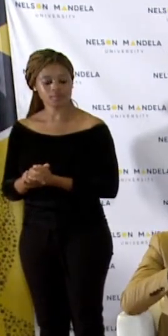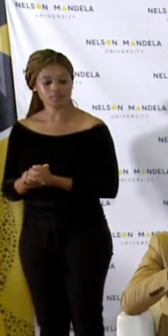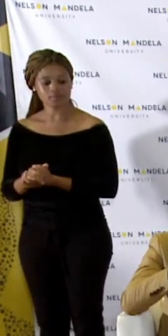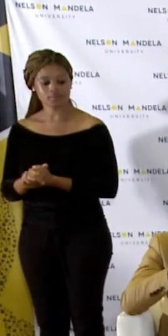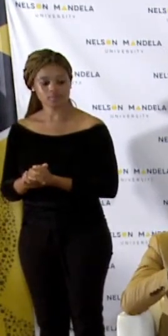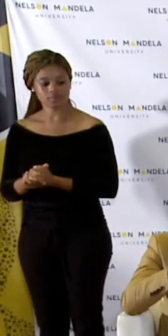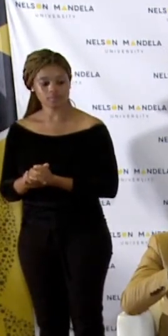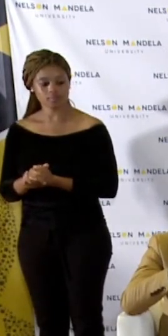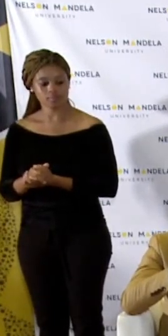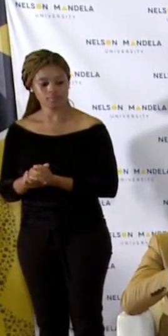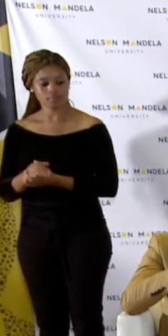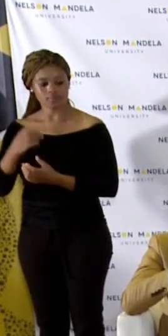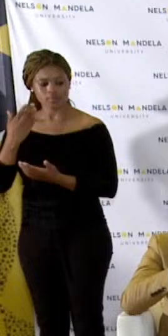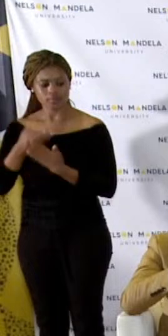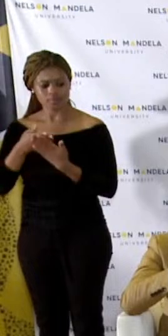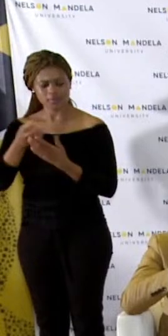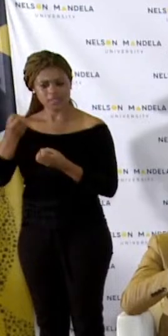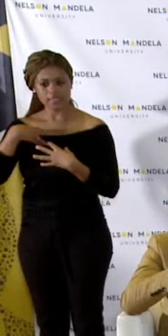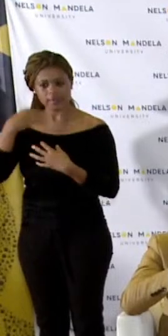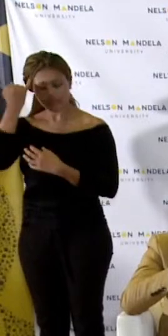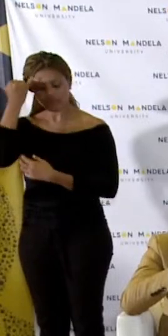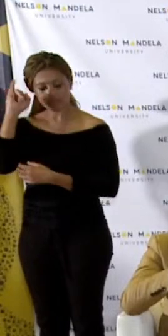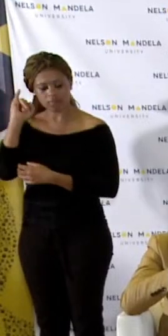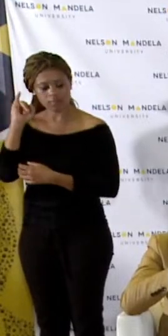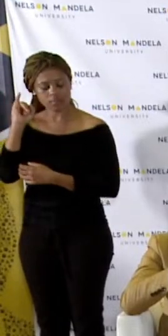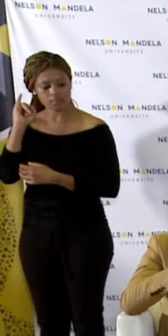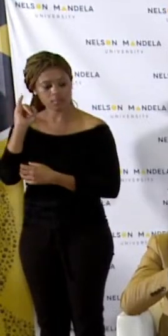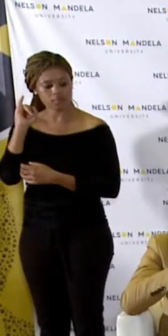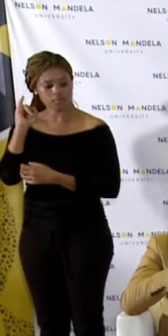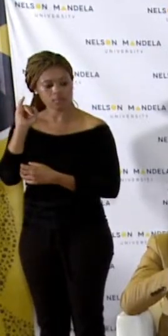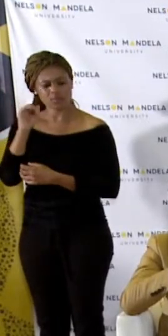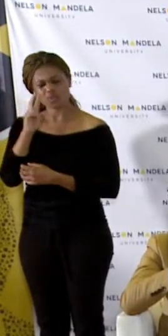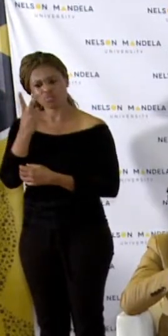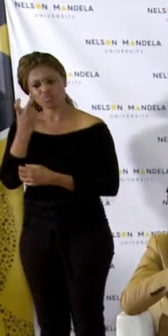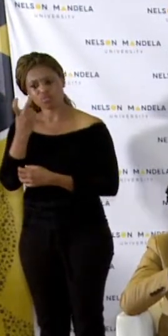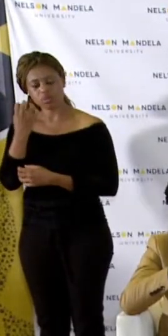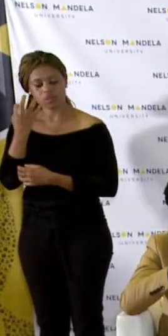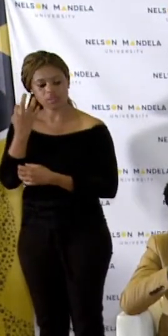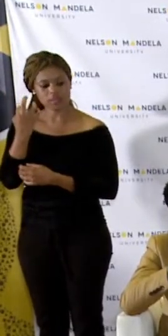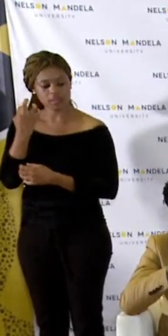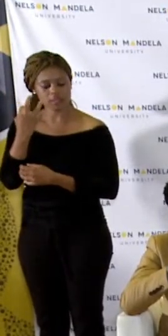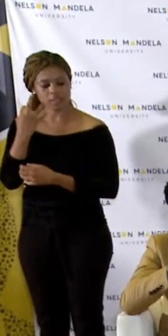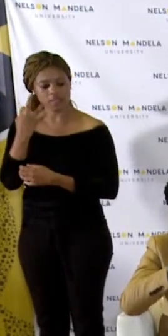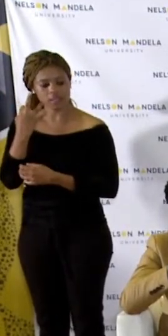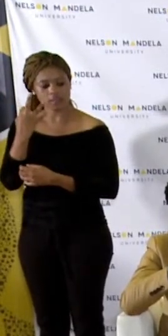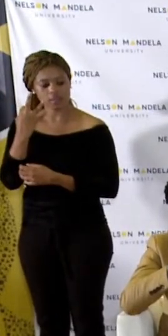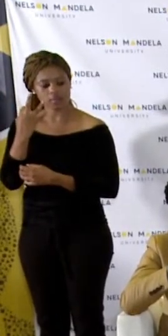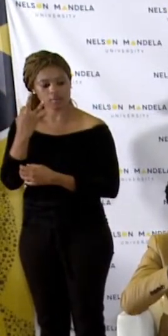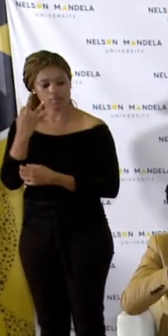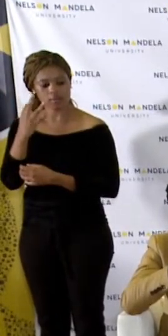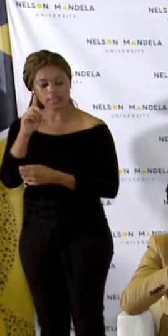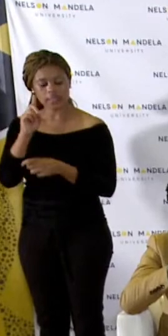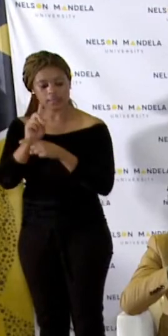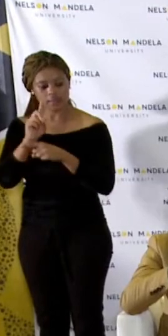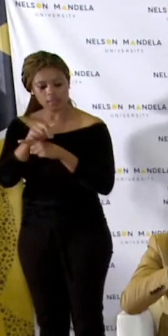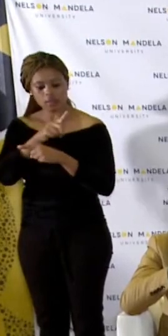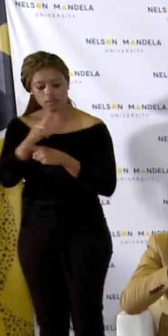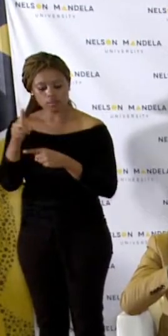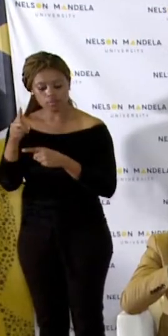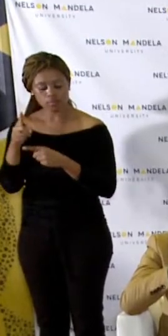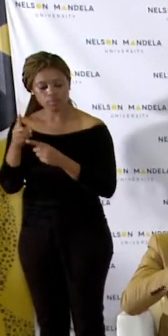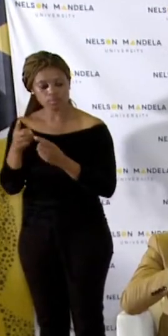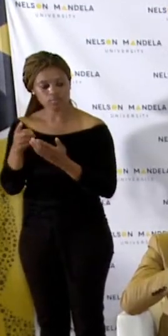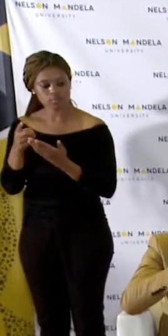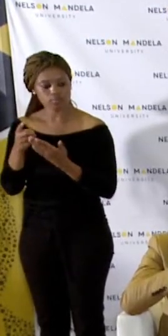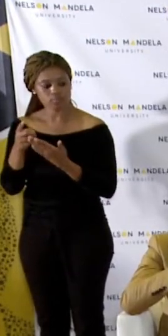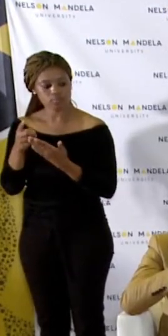So can you give us an idea of maybe 2, 3 types of data that are collected when